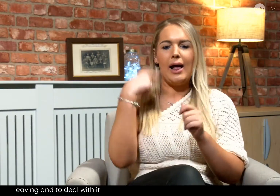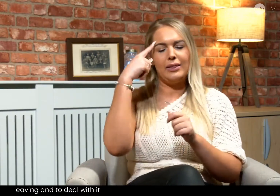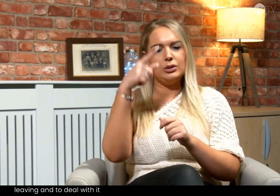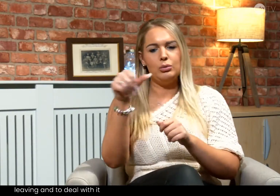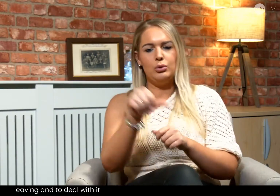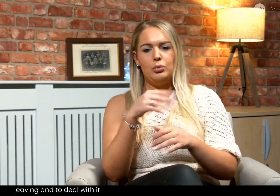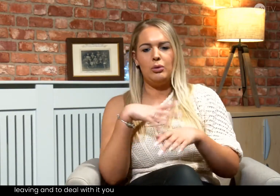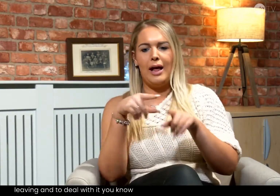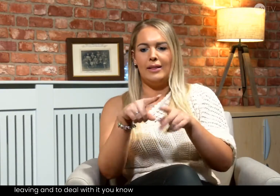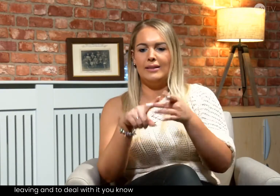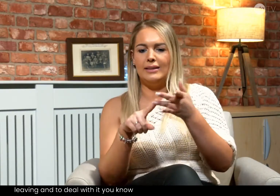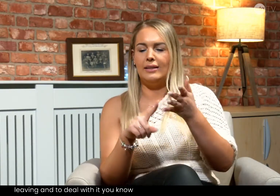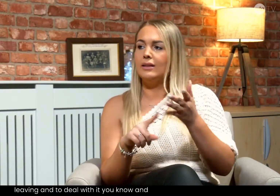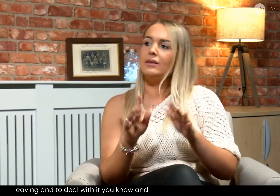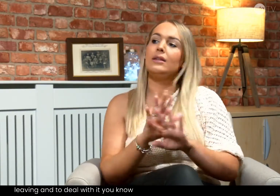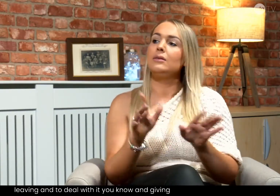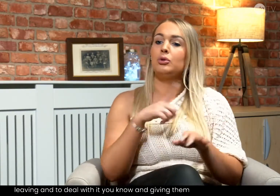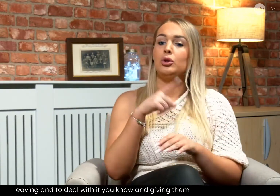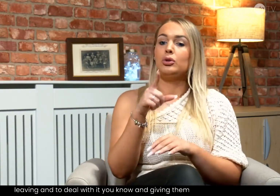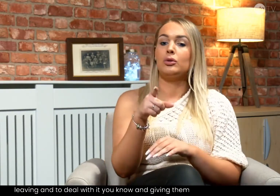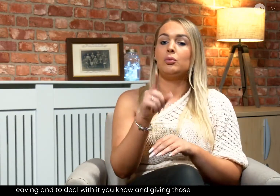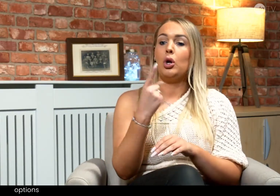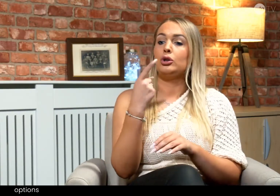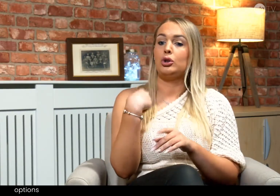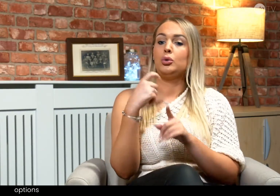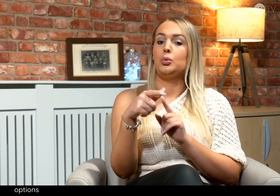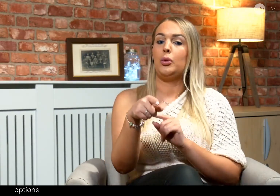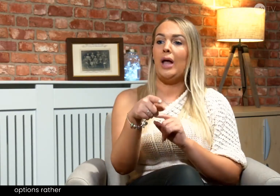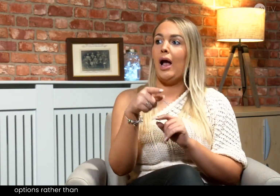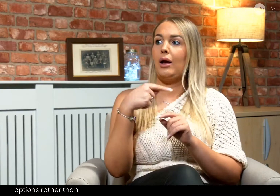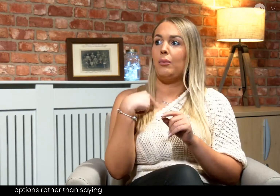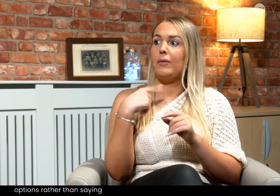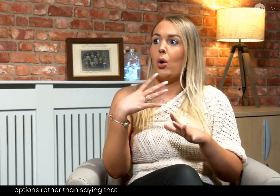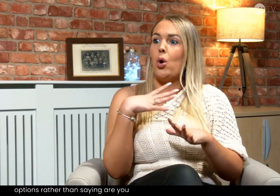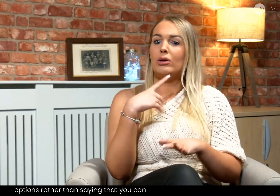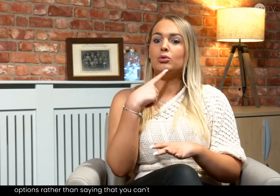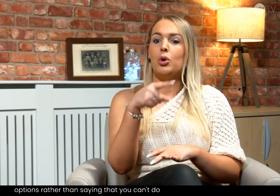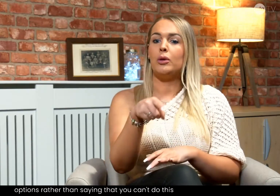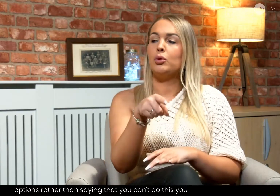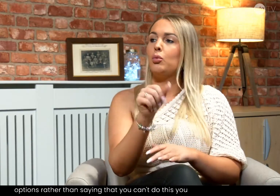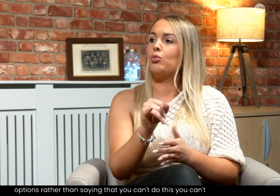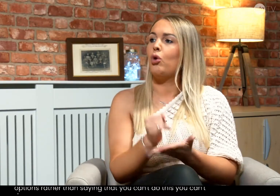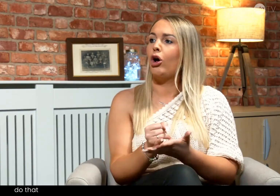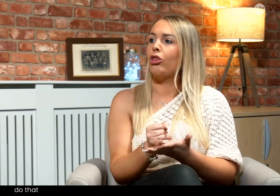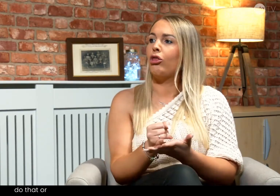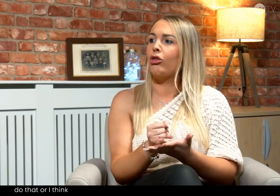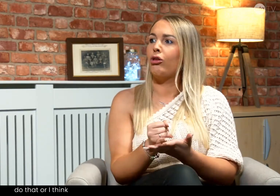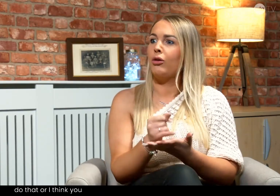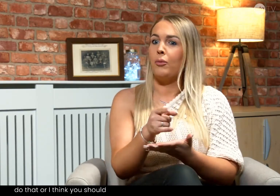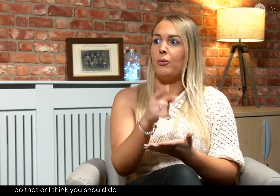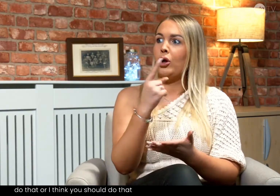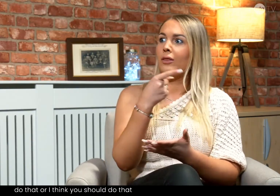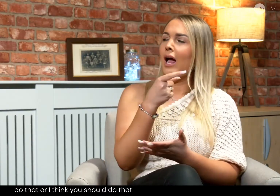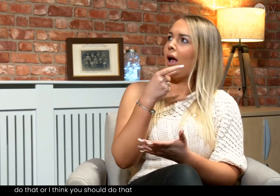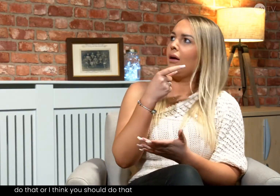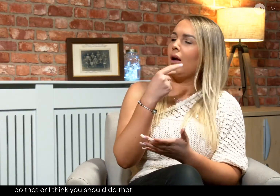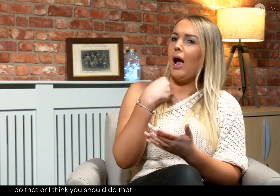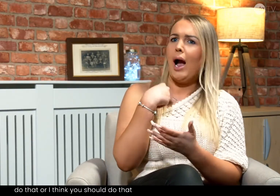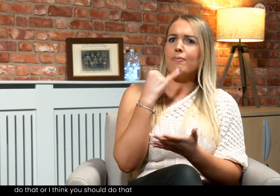and giving them those options, rather than saying, you know, you can't do this, you can't do that, or I think you should do that, you're already telling them that